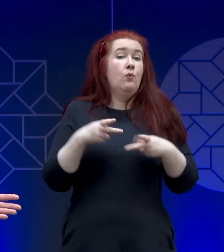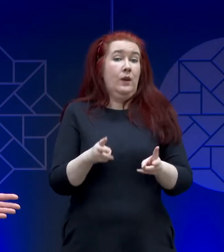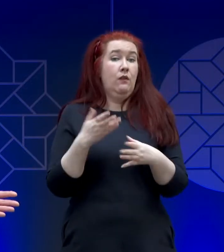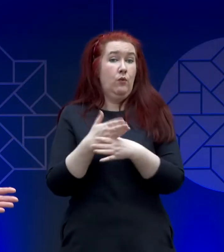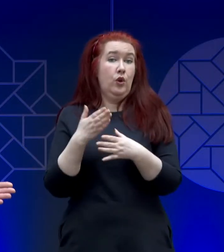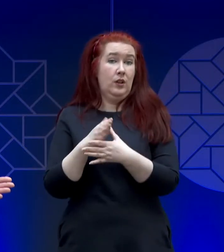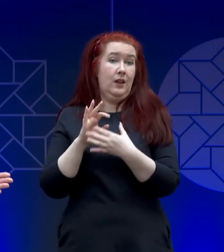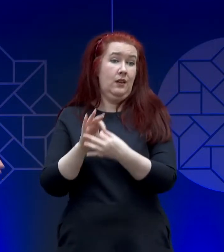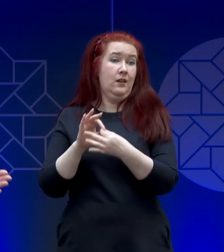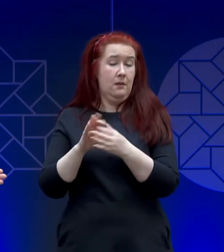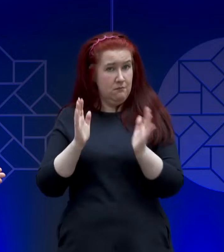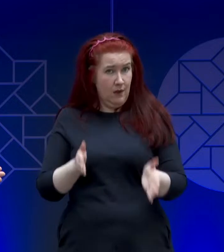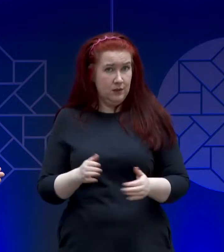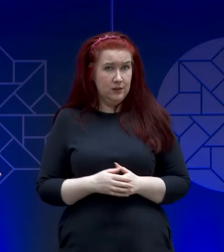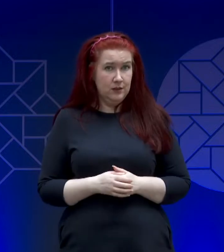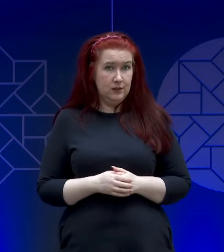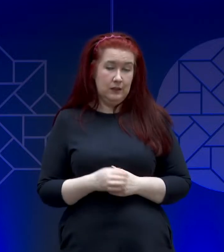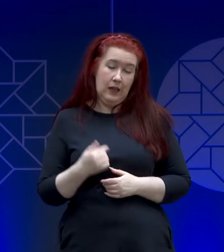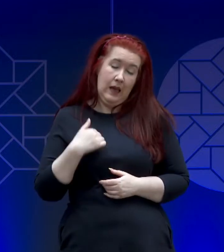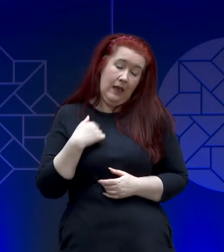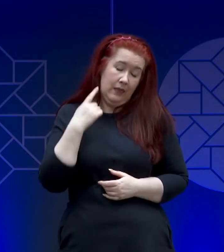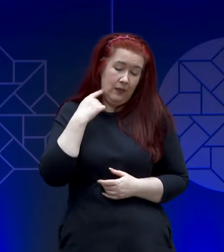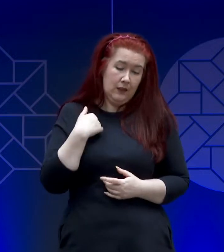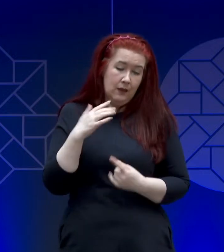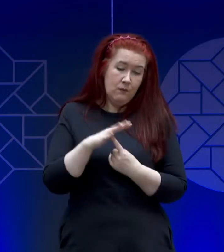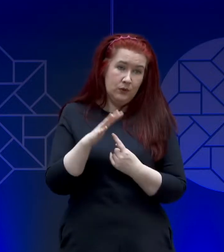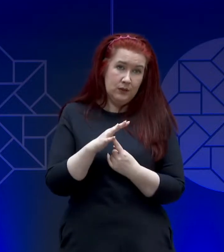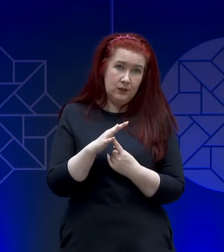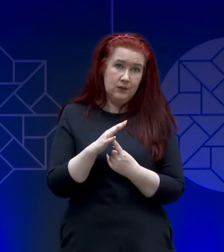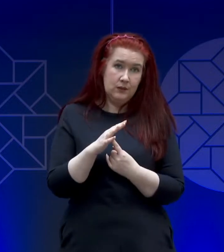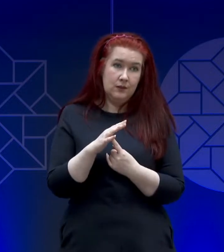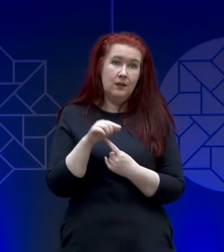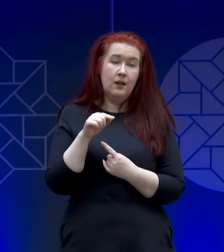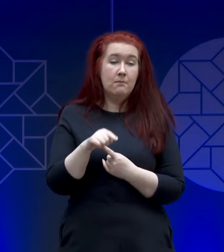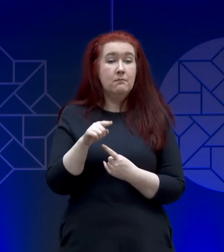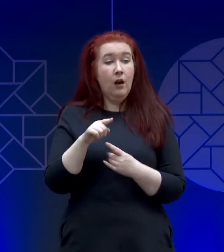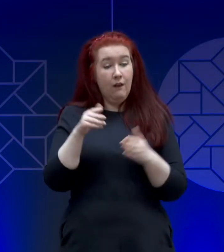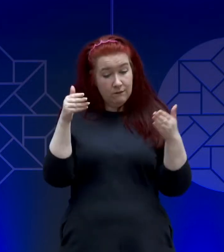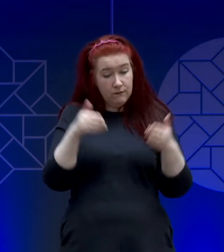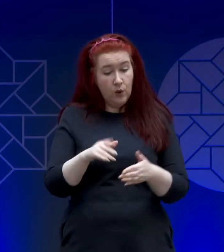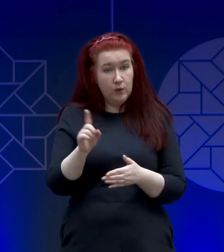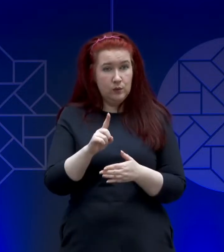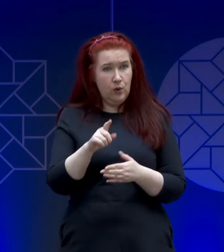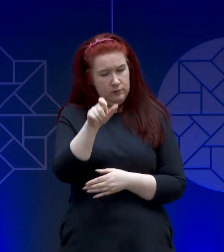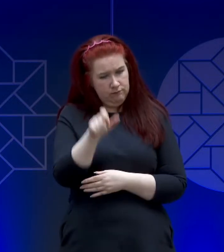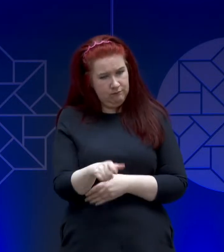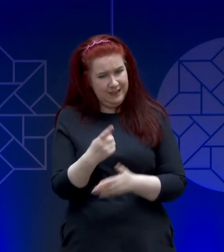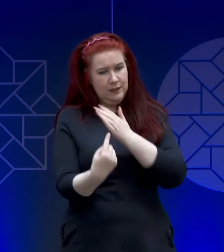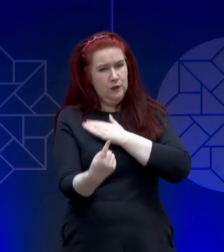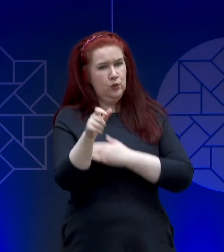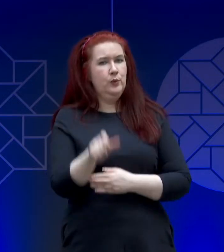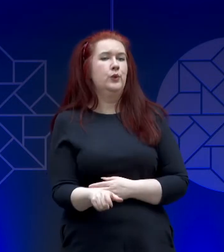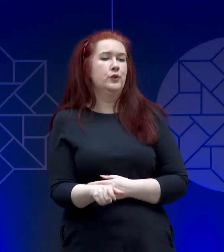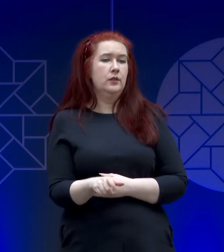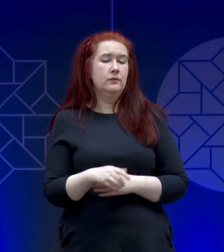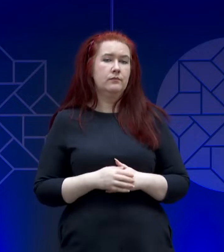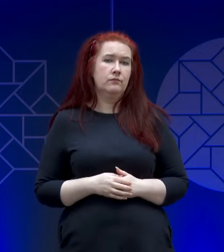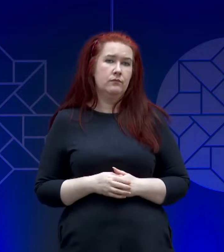happen. But crucially for me, they've got to be wrapped around the individual. That's what I call person. And you